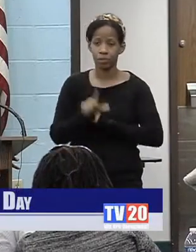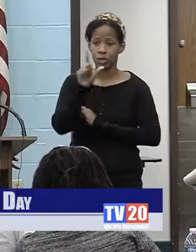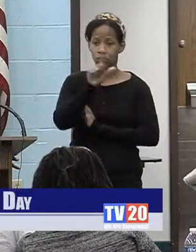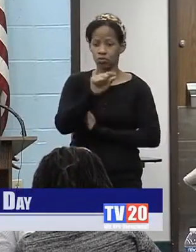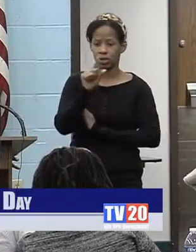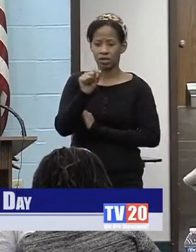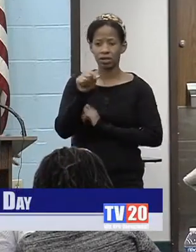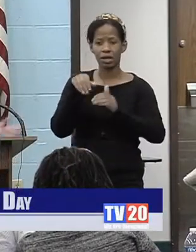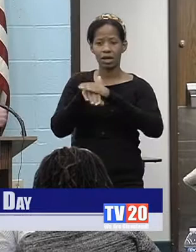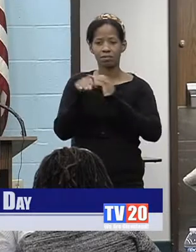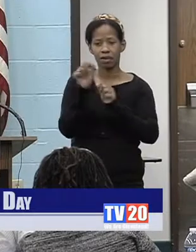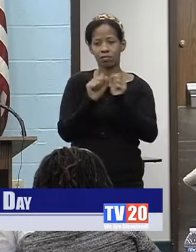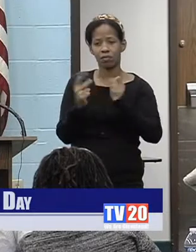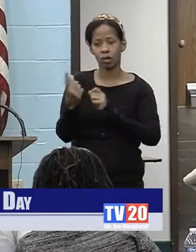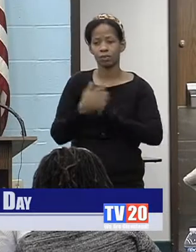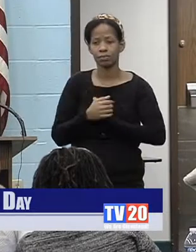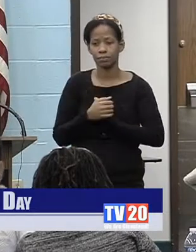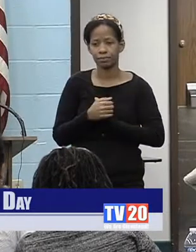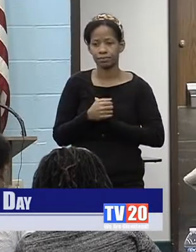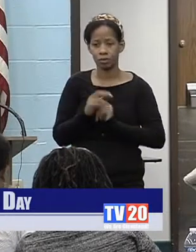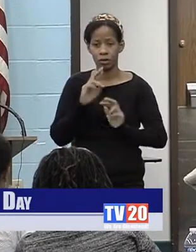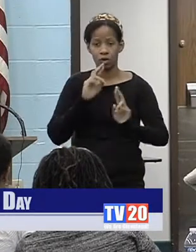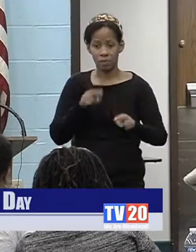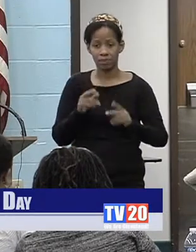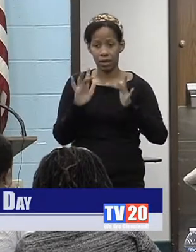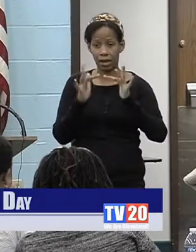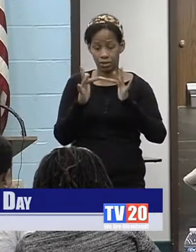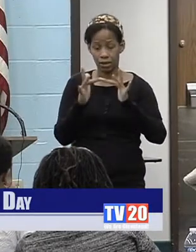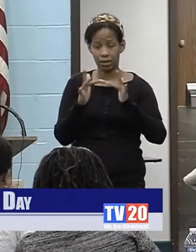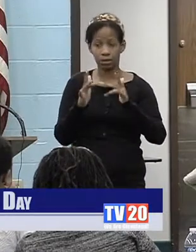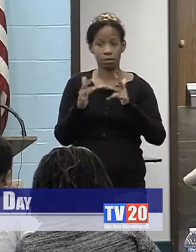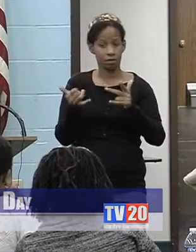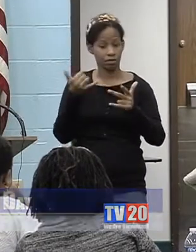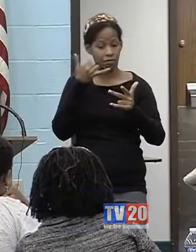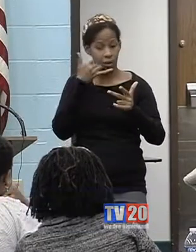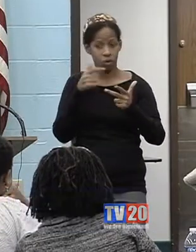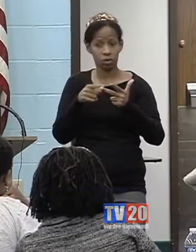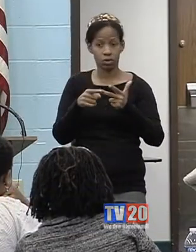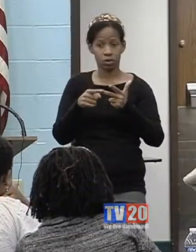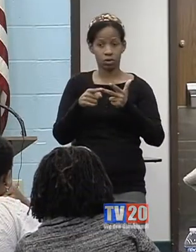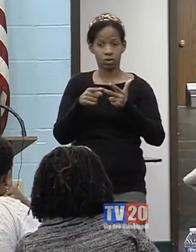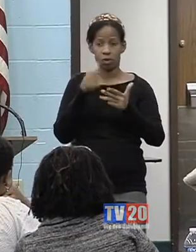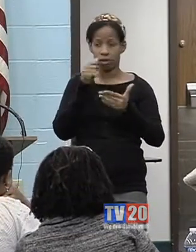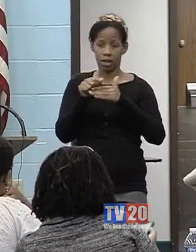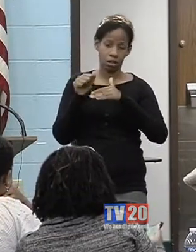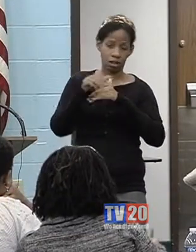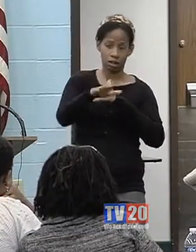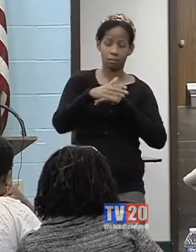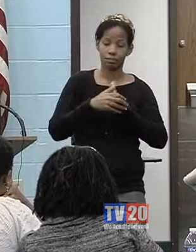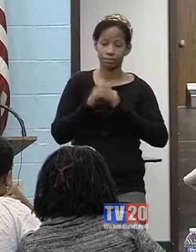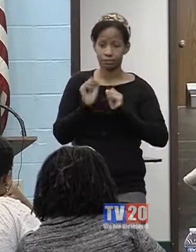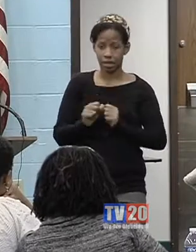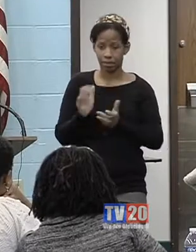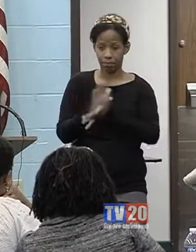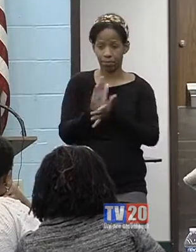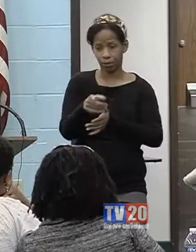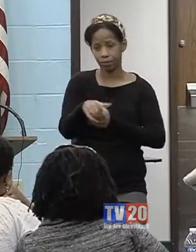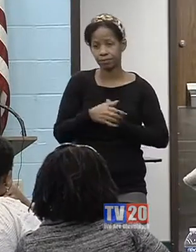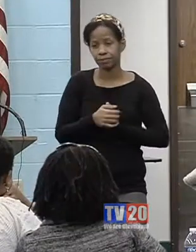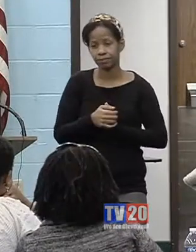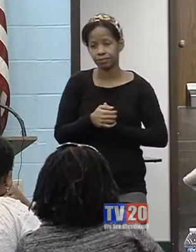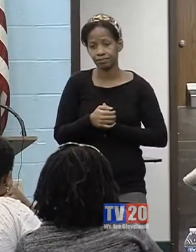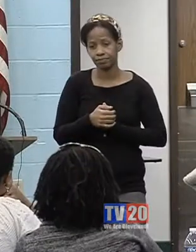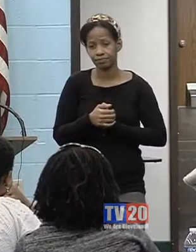for everyone. You can respond online, by phone, or by mail. The online questionnaire